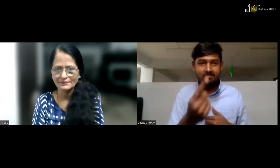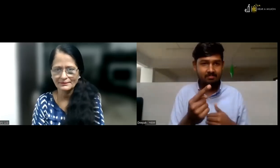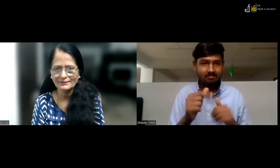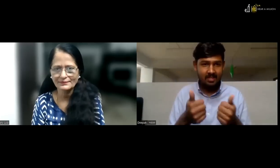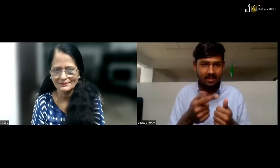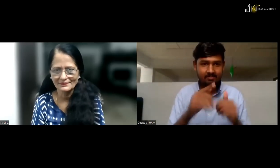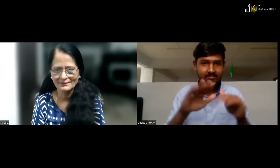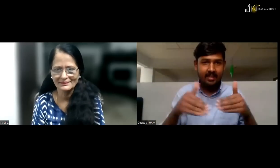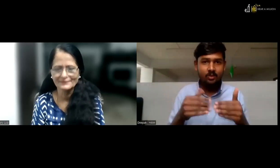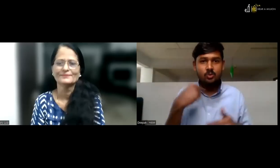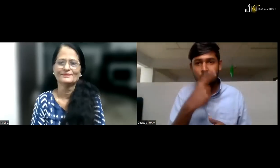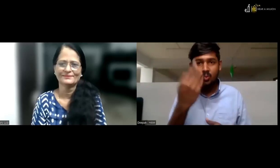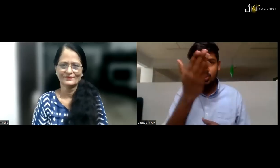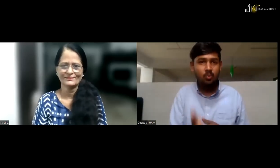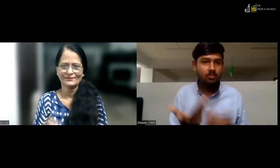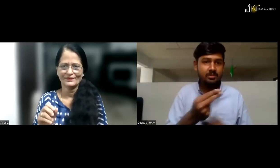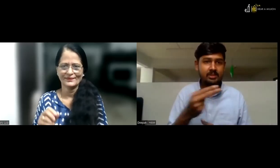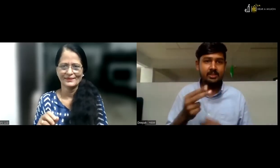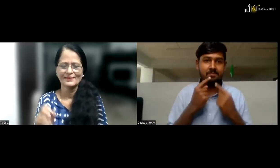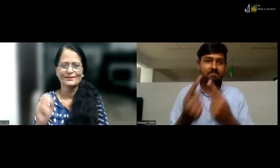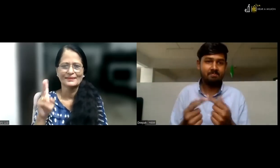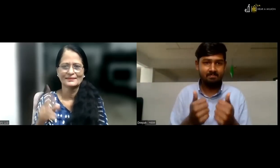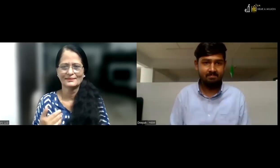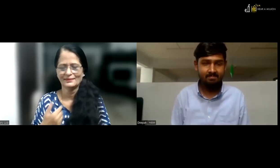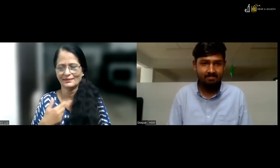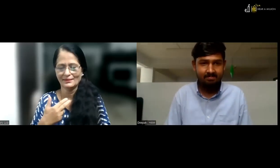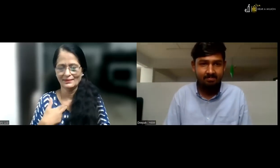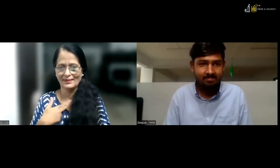our request to be here. So could you please introduce yourself?